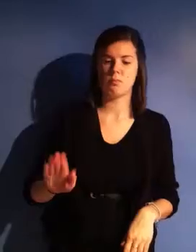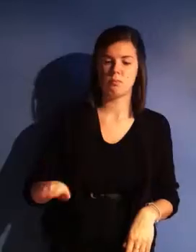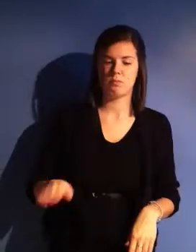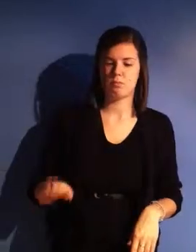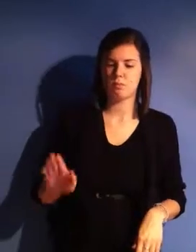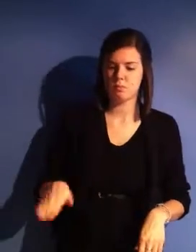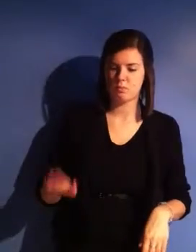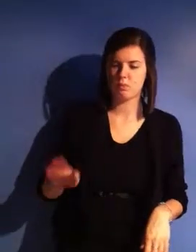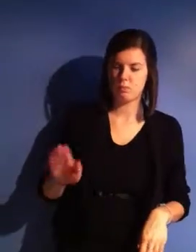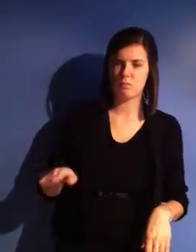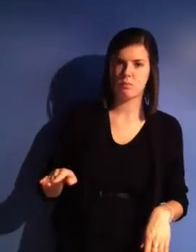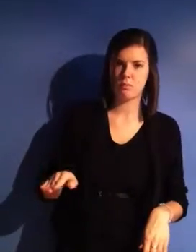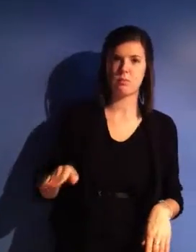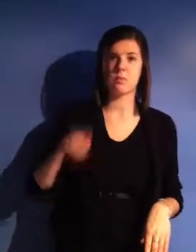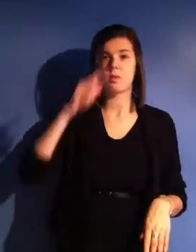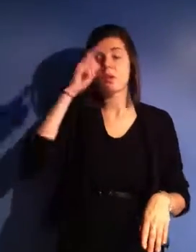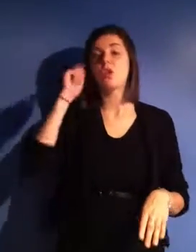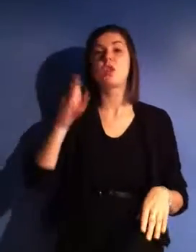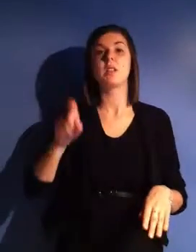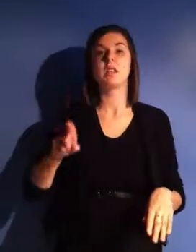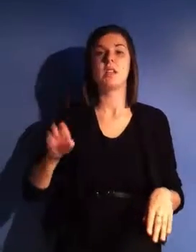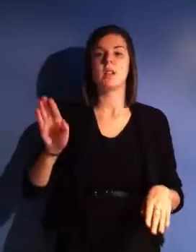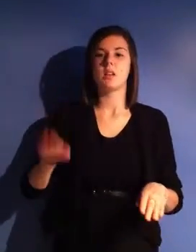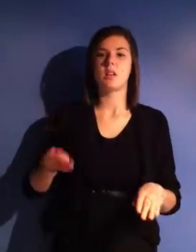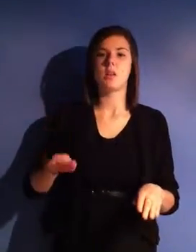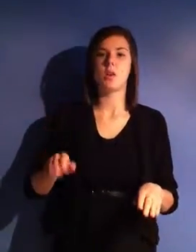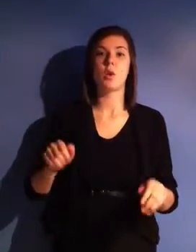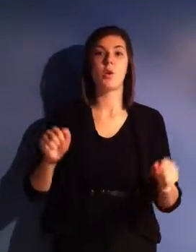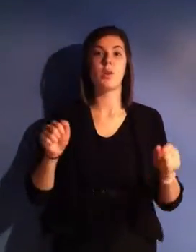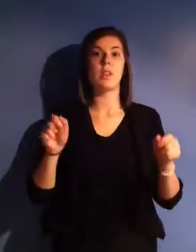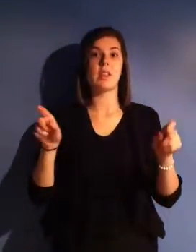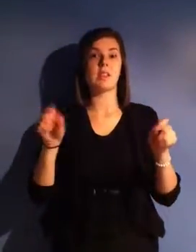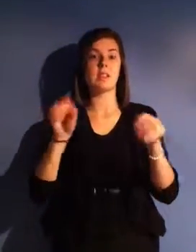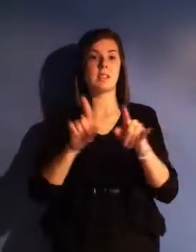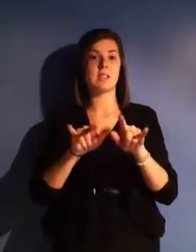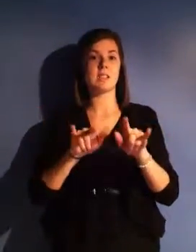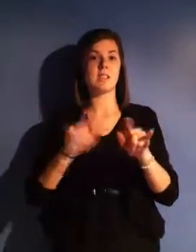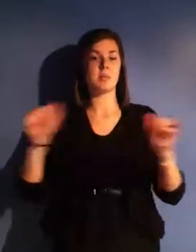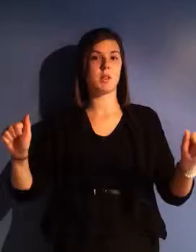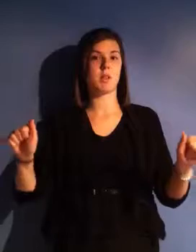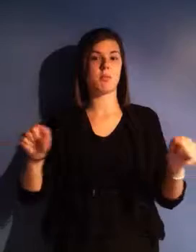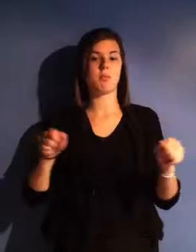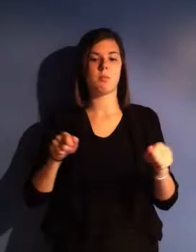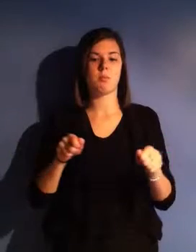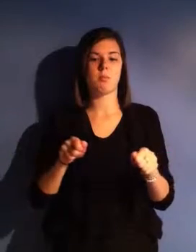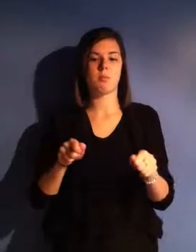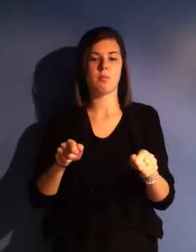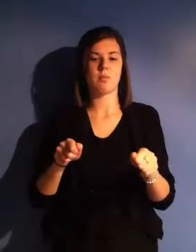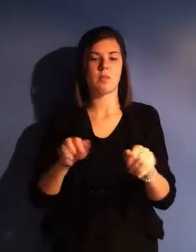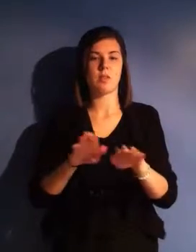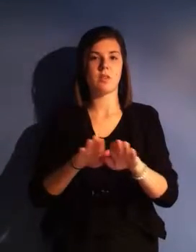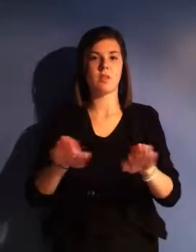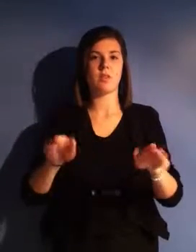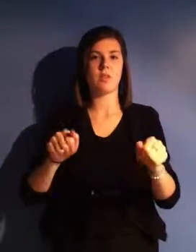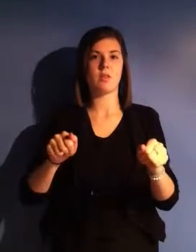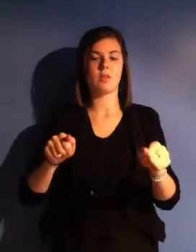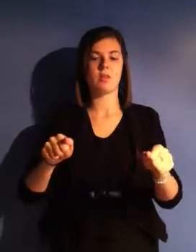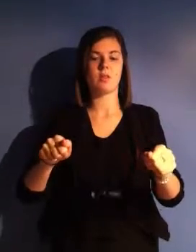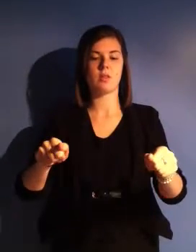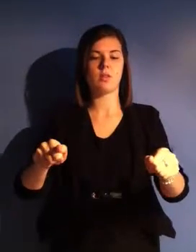hands so that the fabric can easily glide through the needle. And you've got